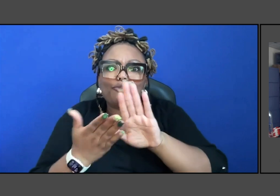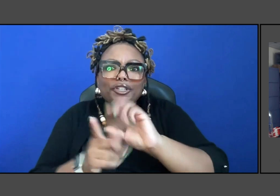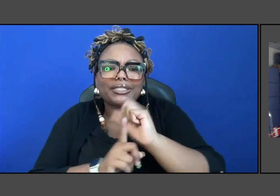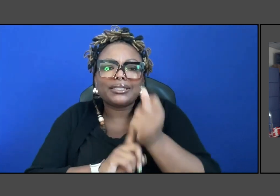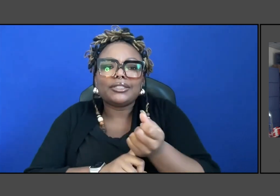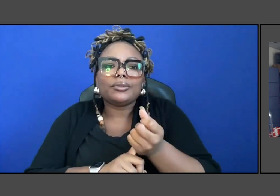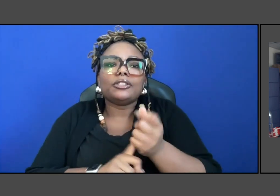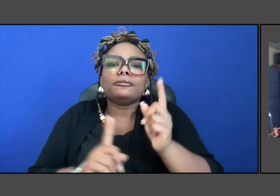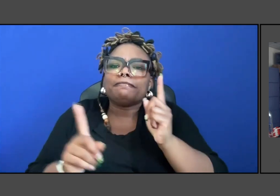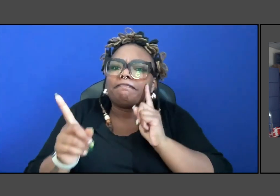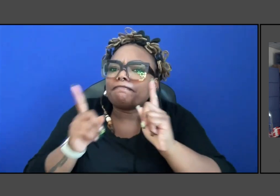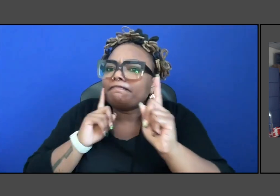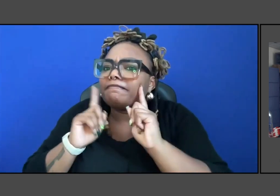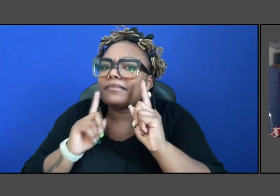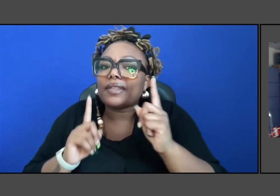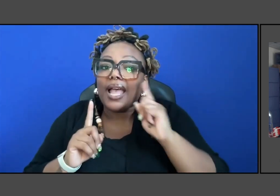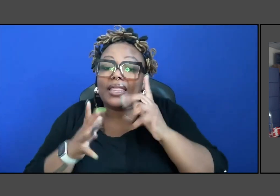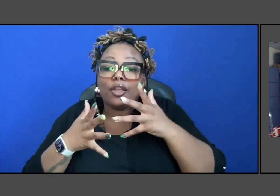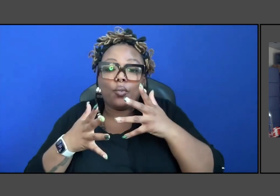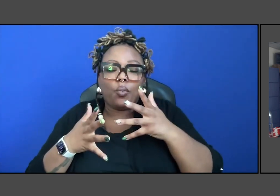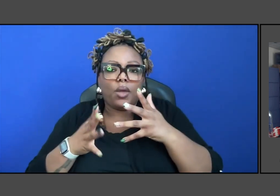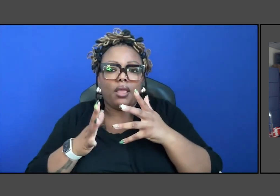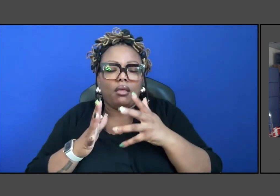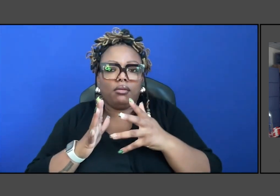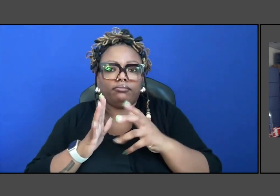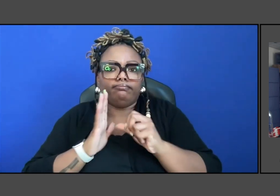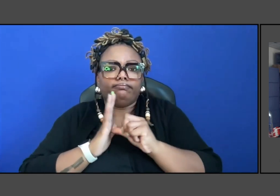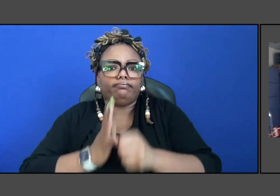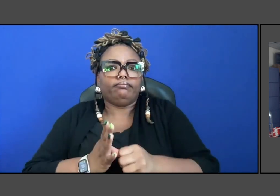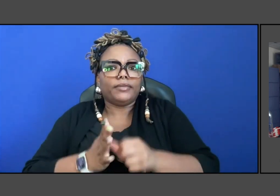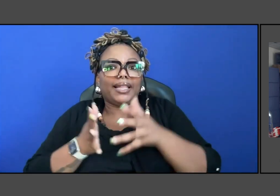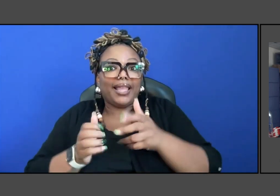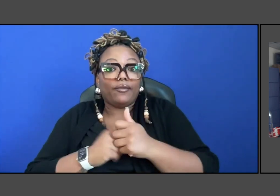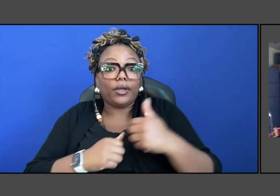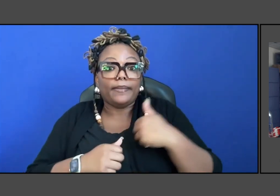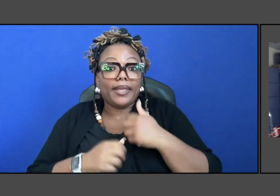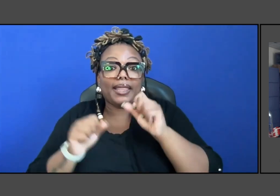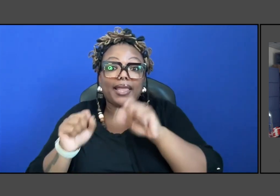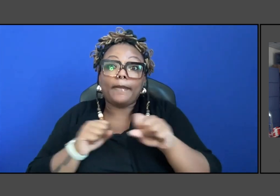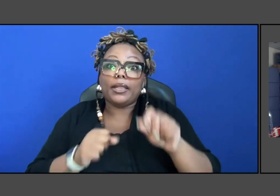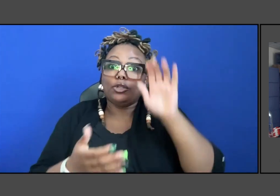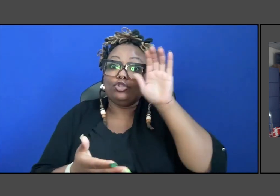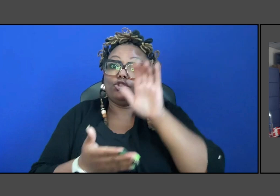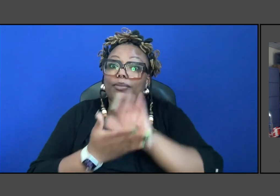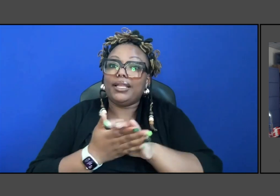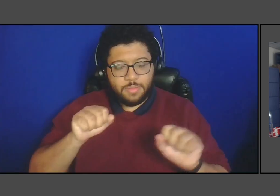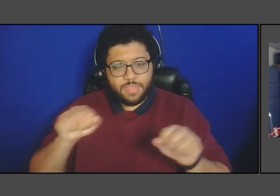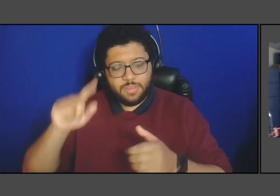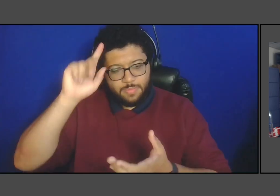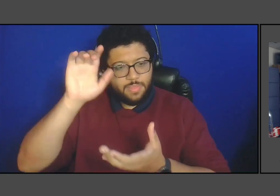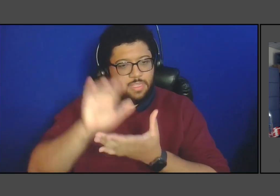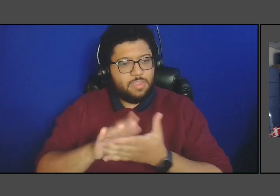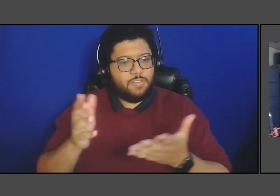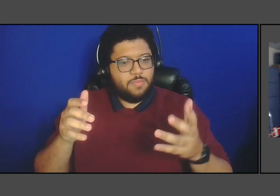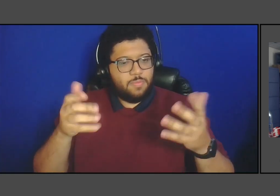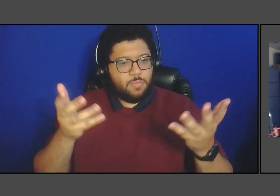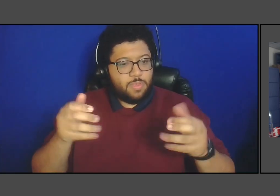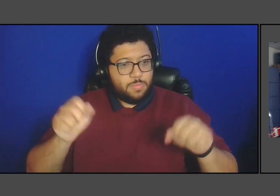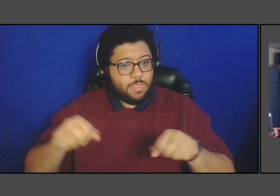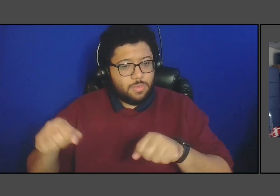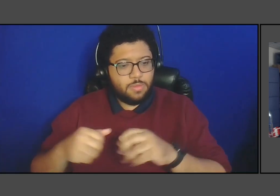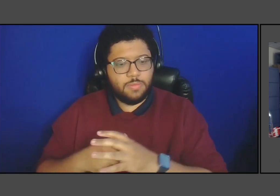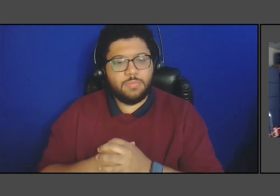I think it left with me is the ability to believe what is possible in the face